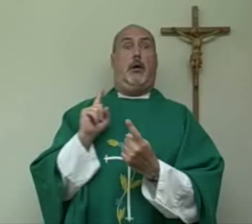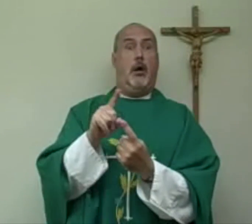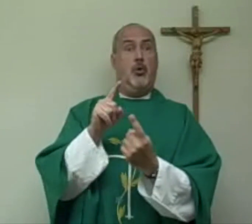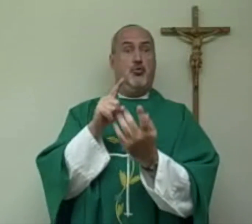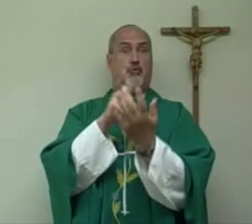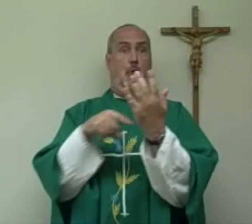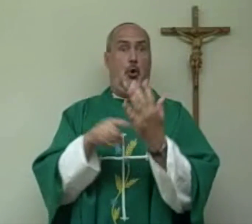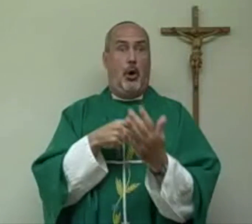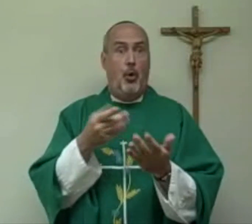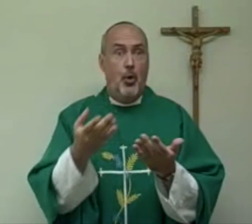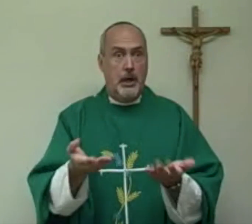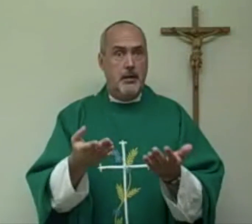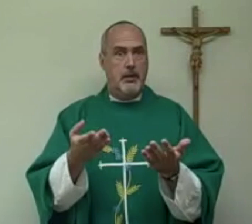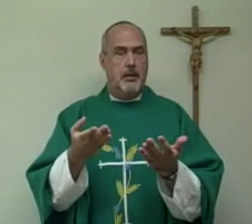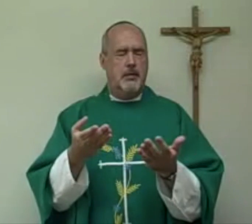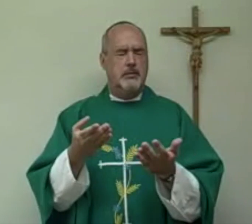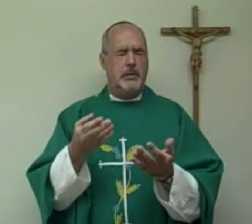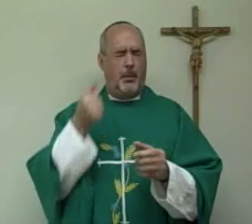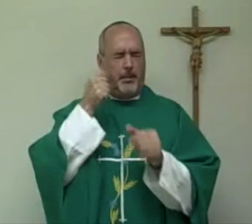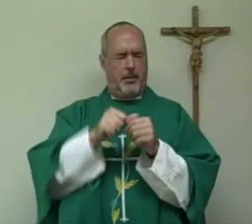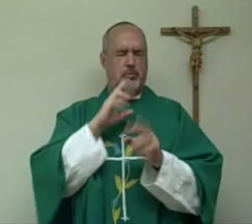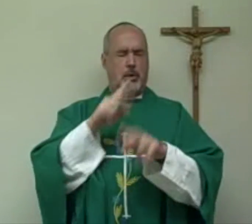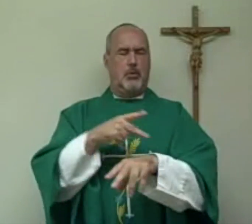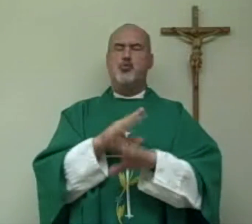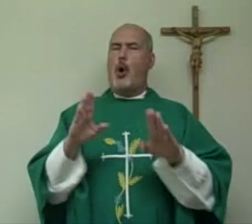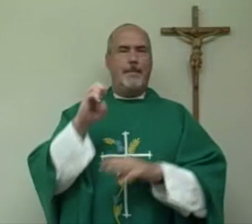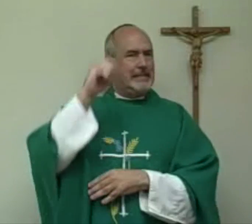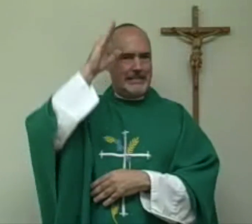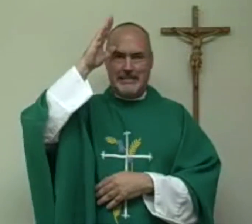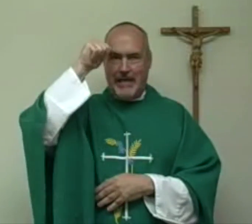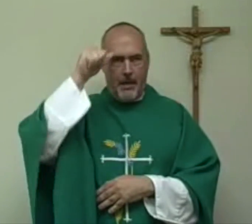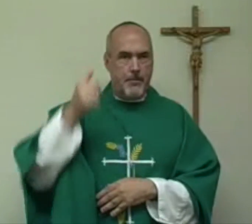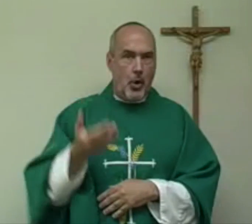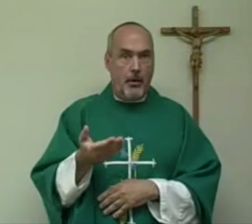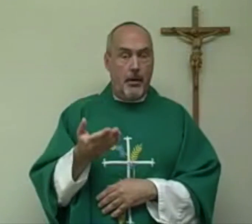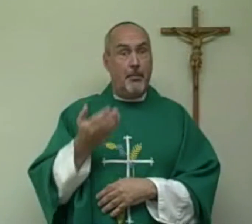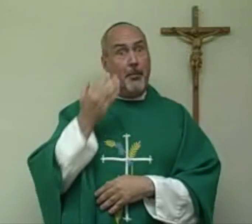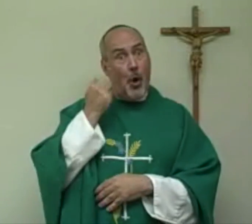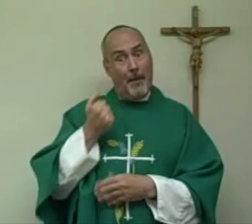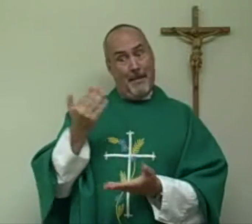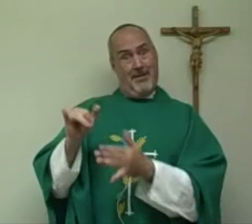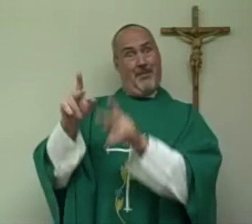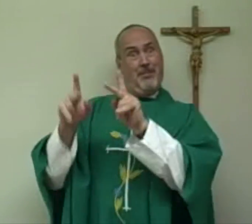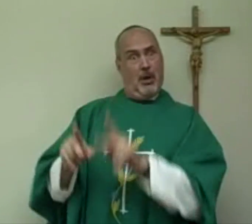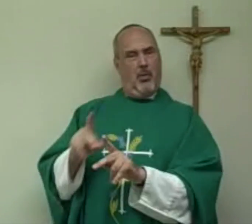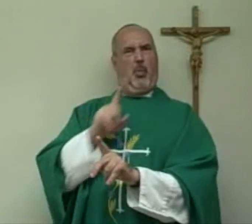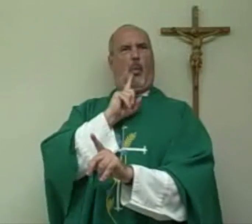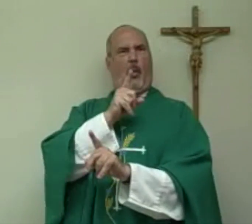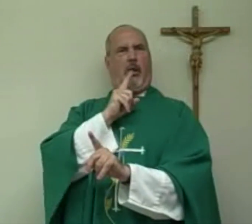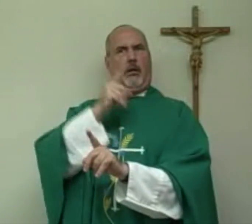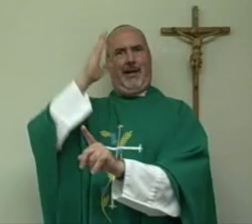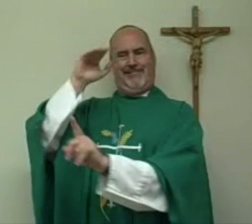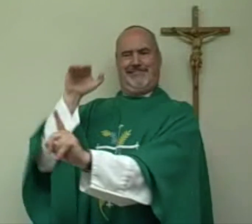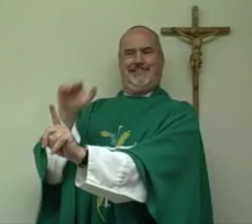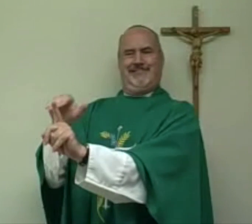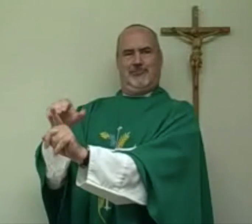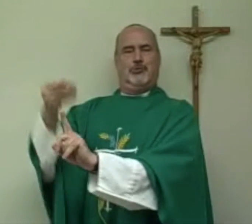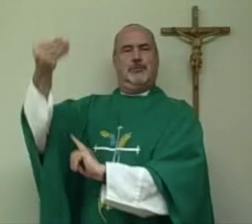So that means if someone comes to you with criticism, remember the psalm. Don't be stubborn.